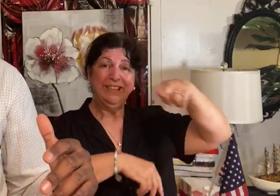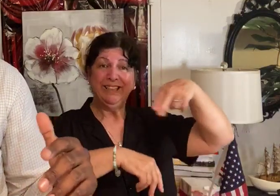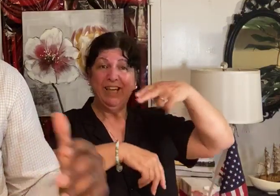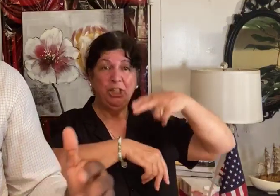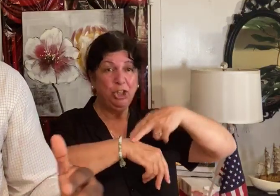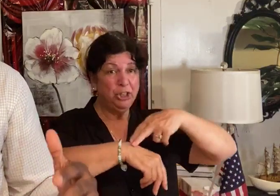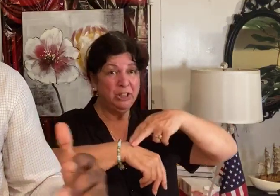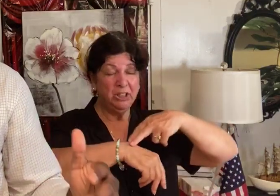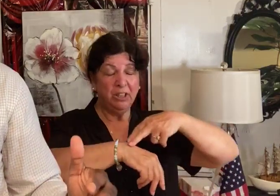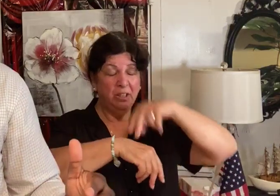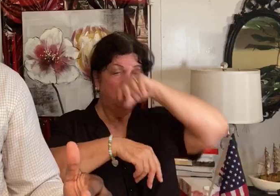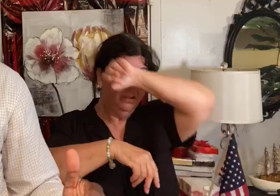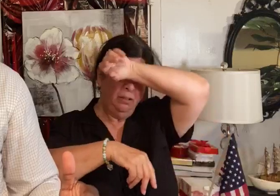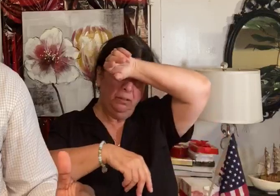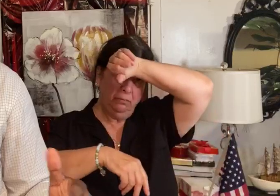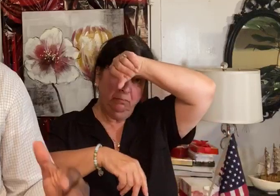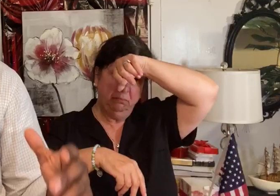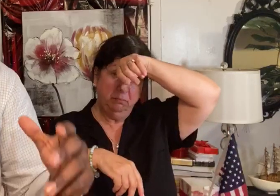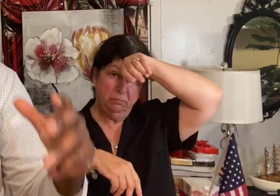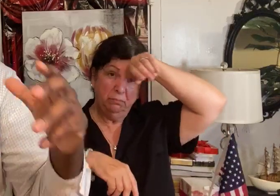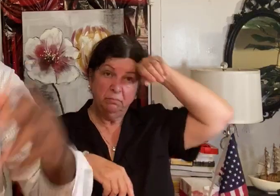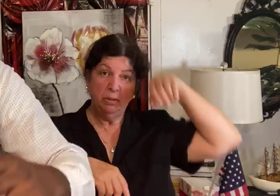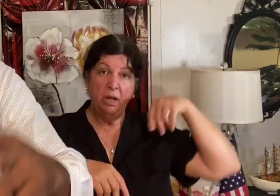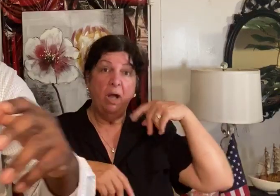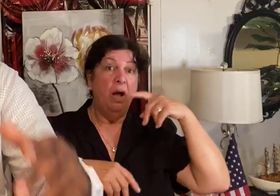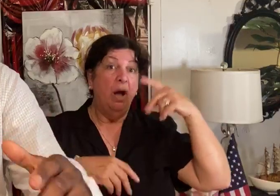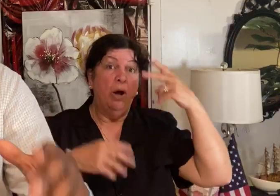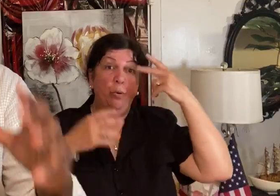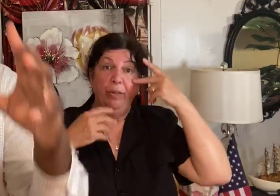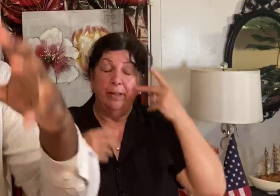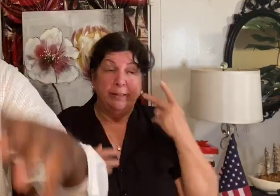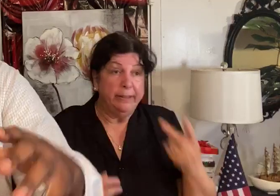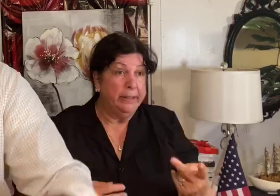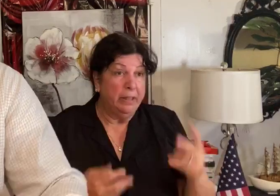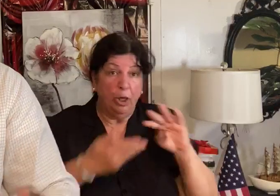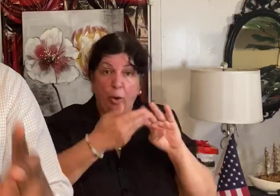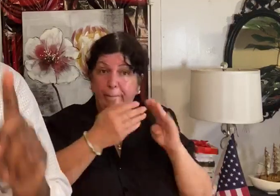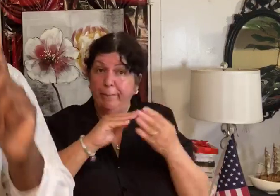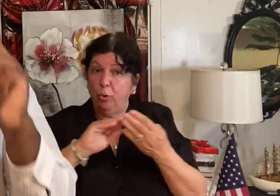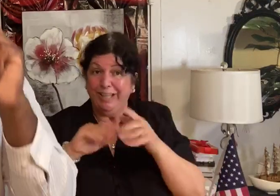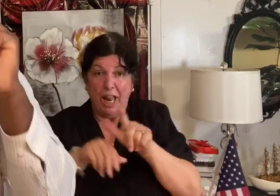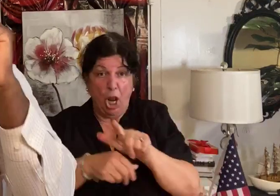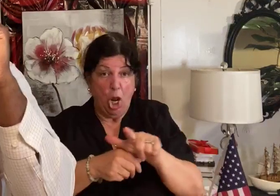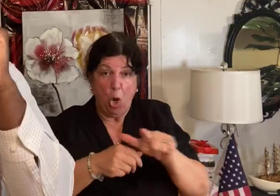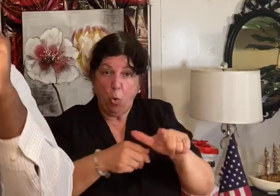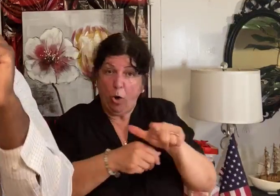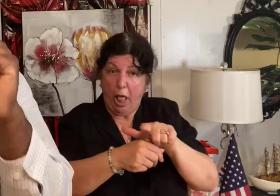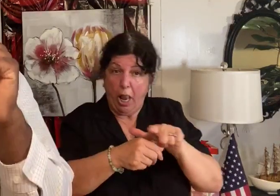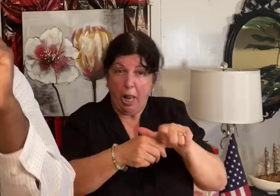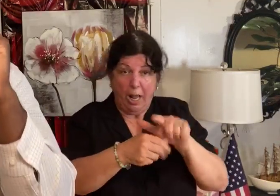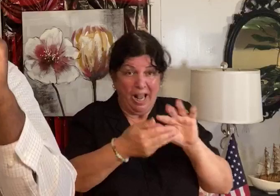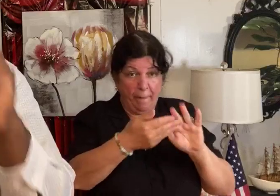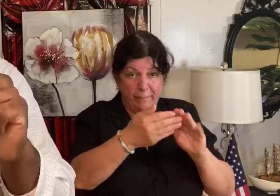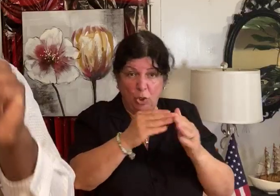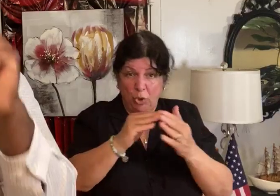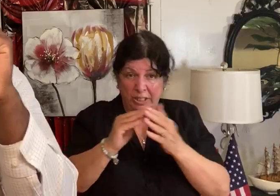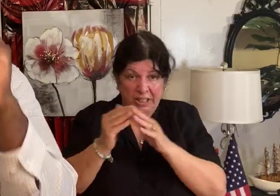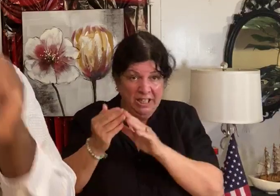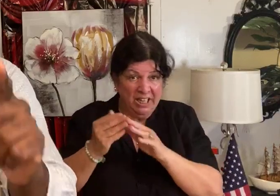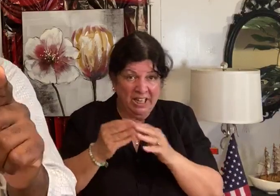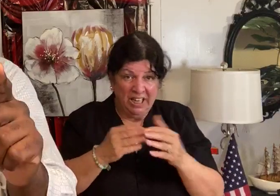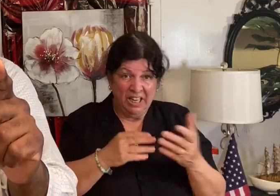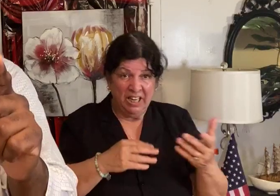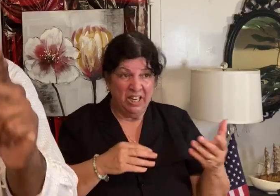I don't think I would ever see the day when local communities in our nation would be